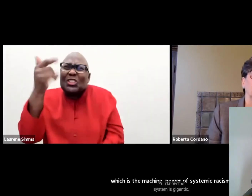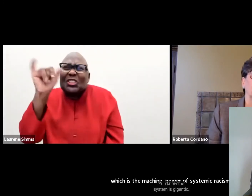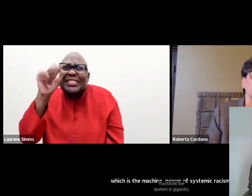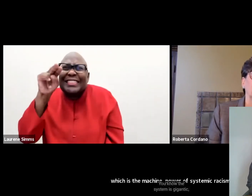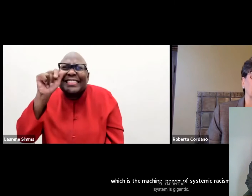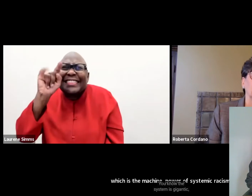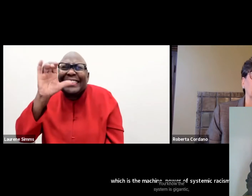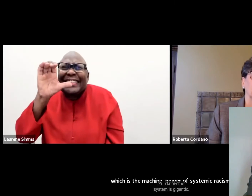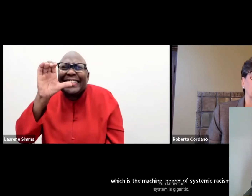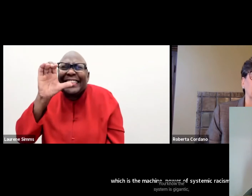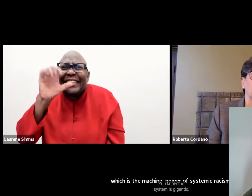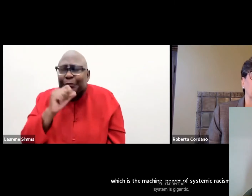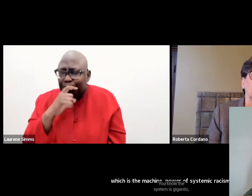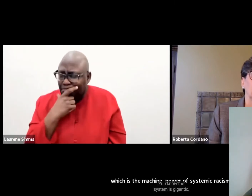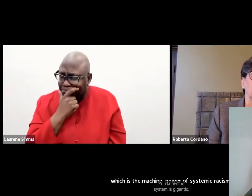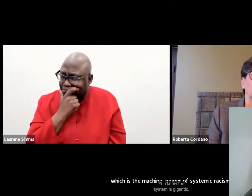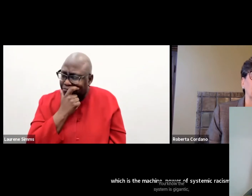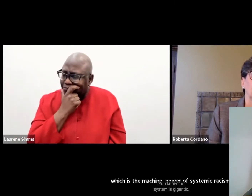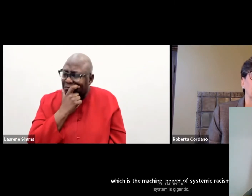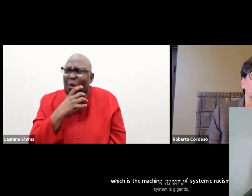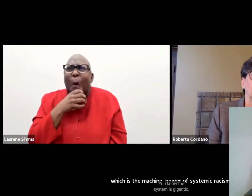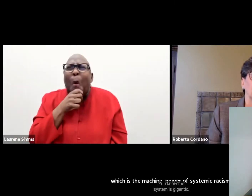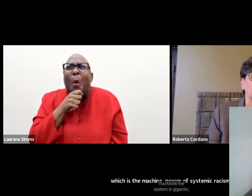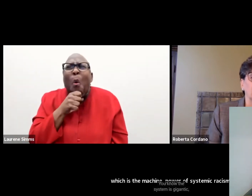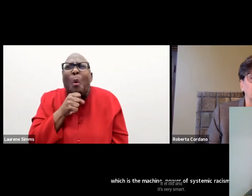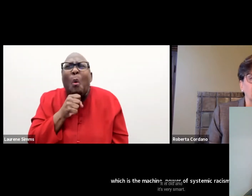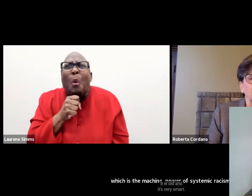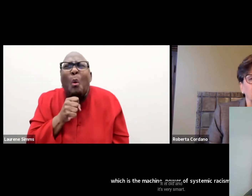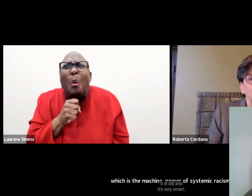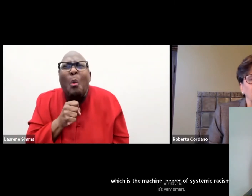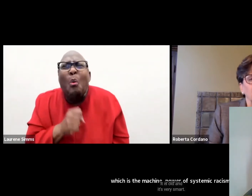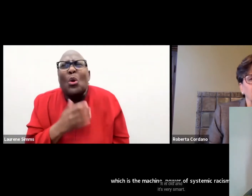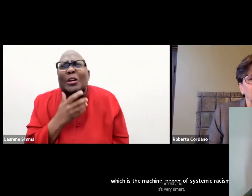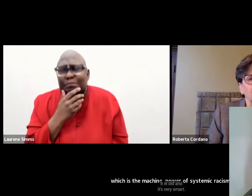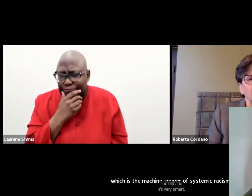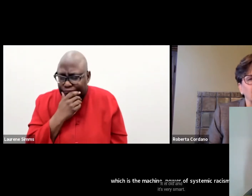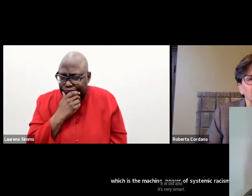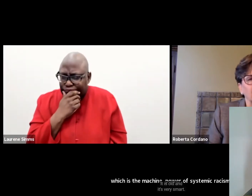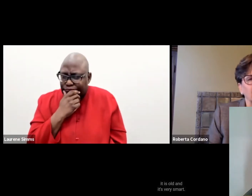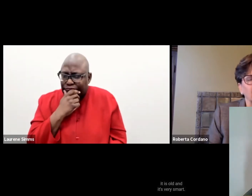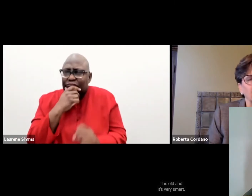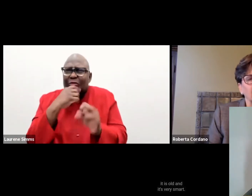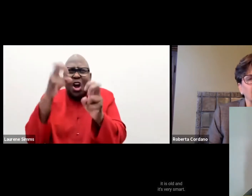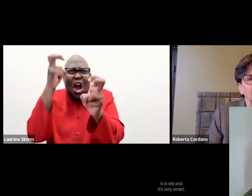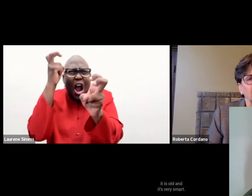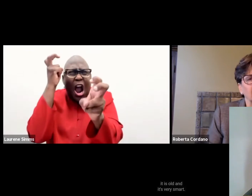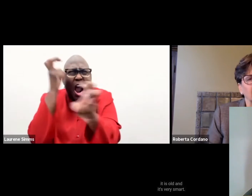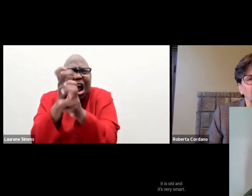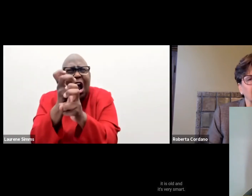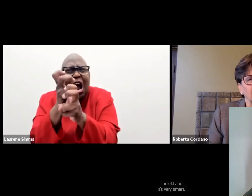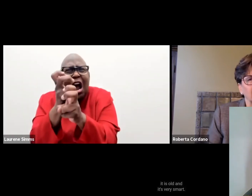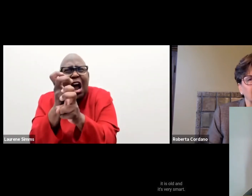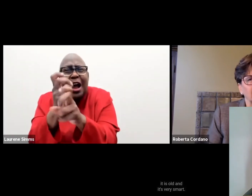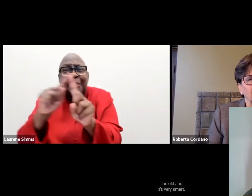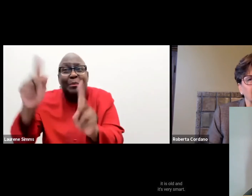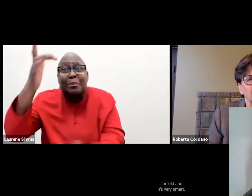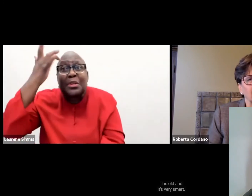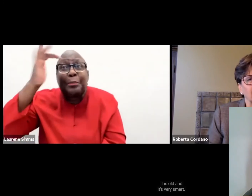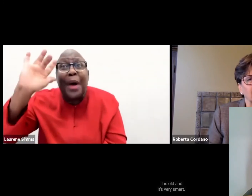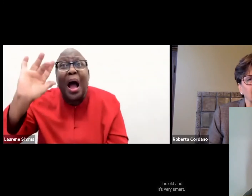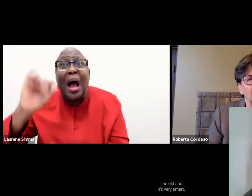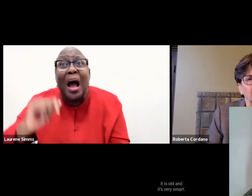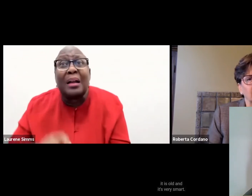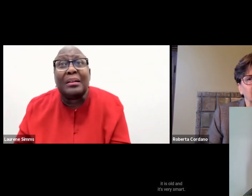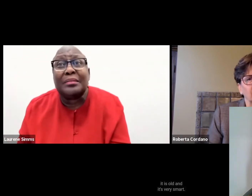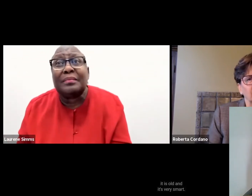That system is very gigantic. It's old and it's